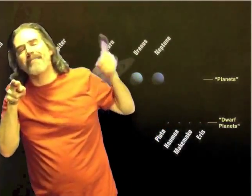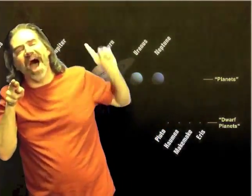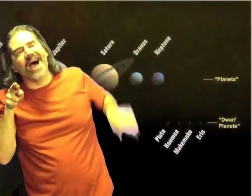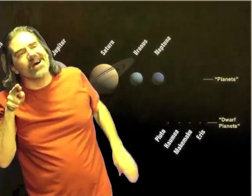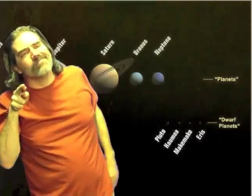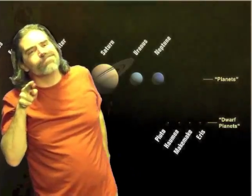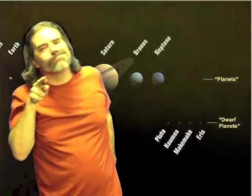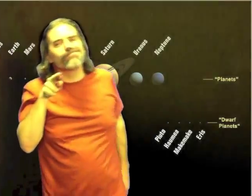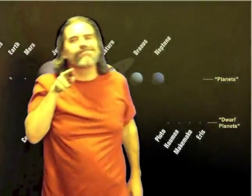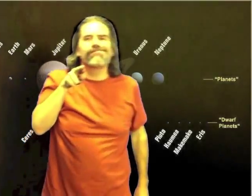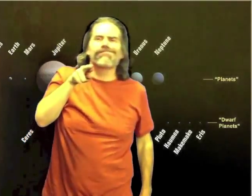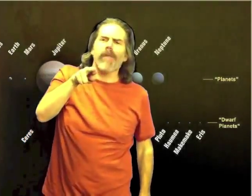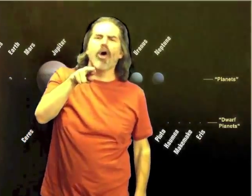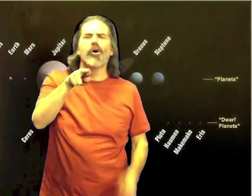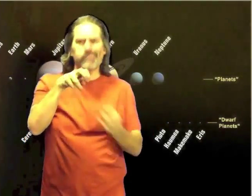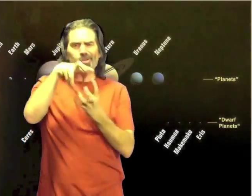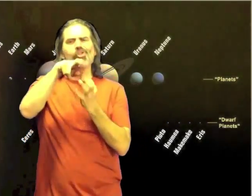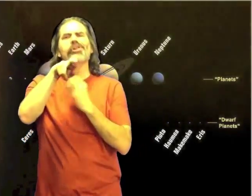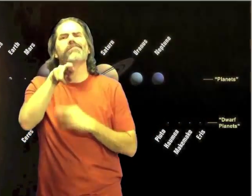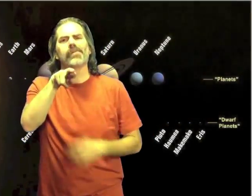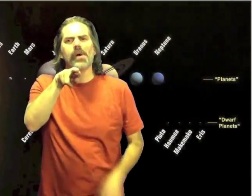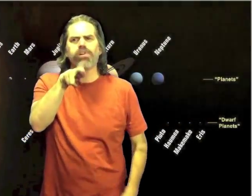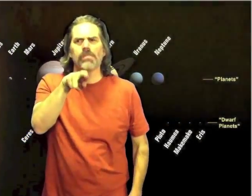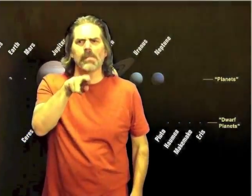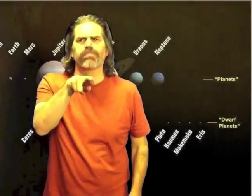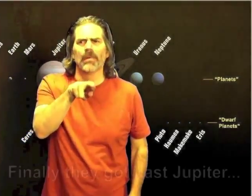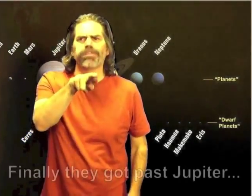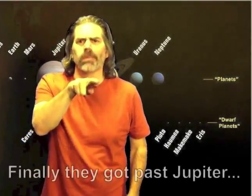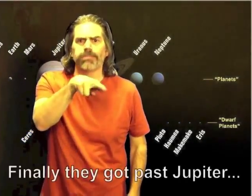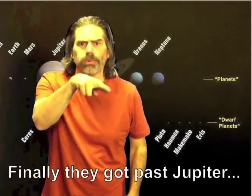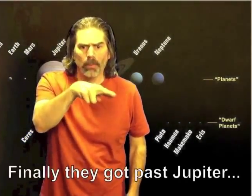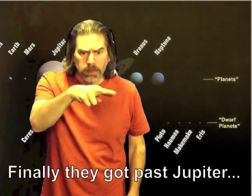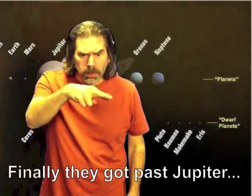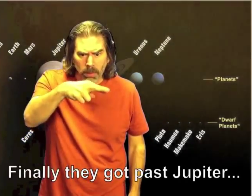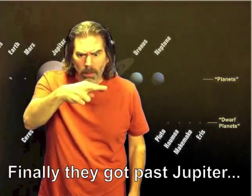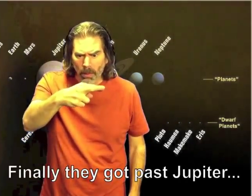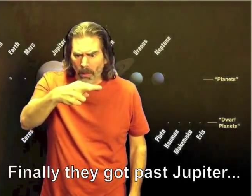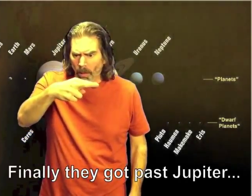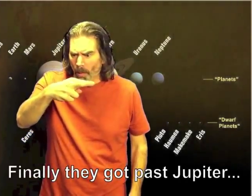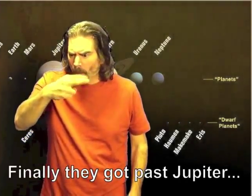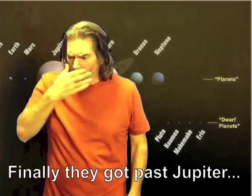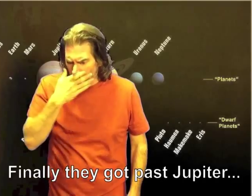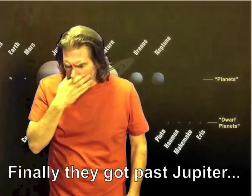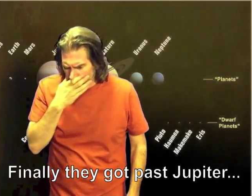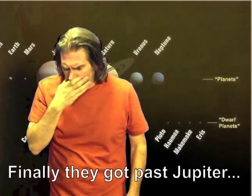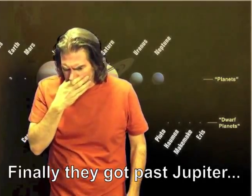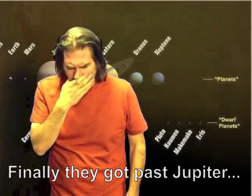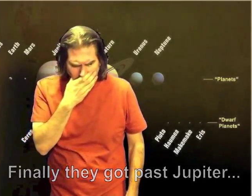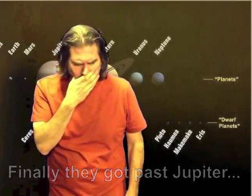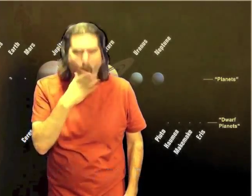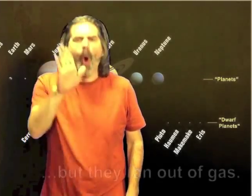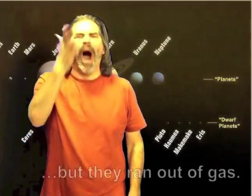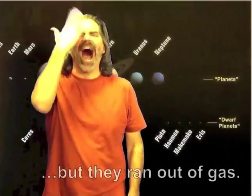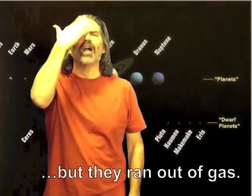And when they finally got around the huge planet, they realized they ran out of gas.